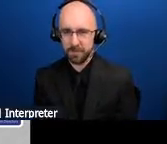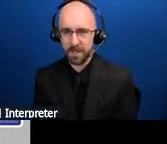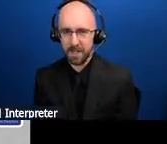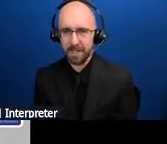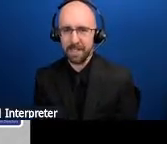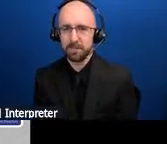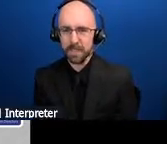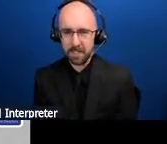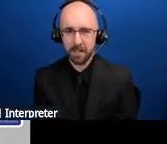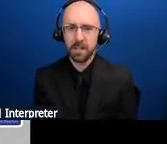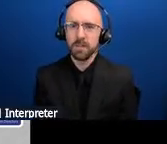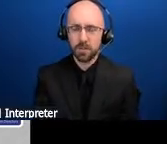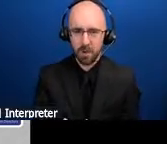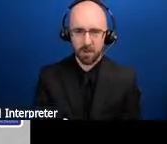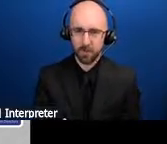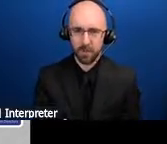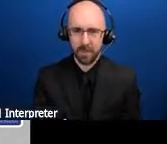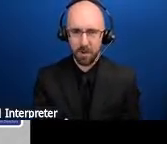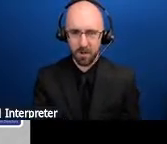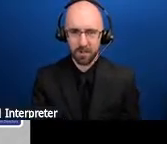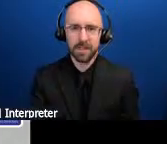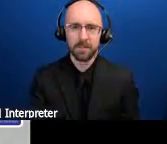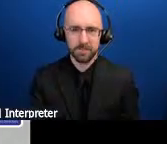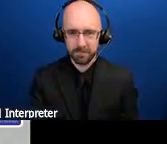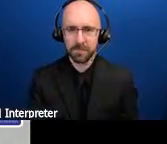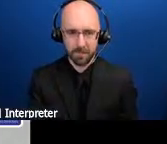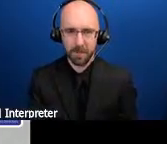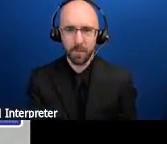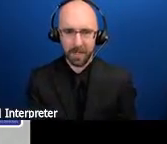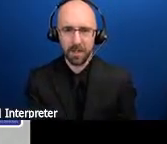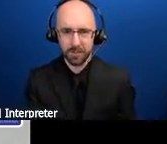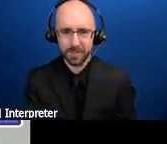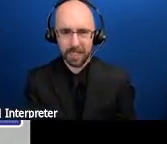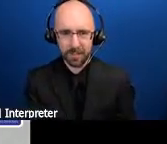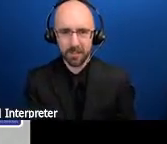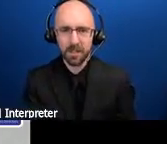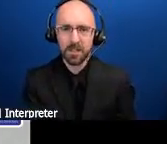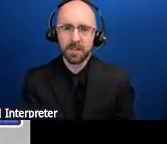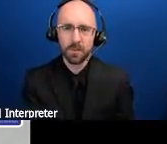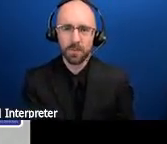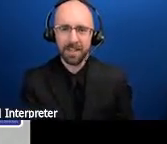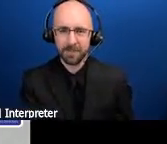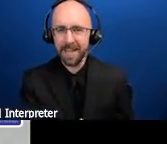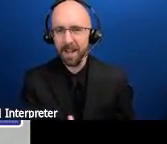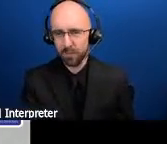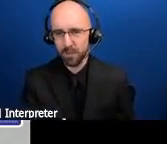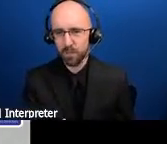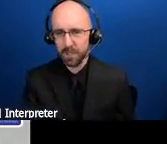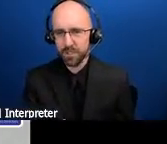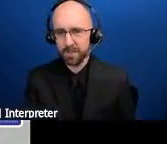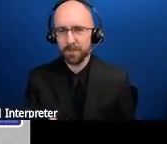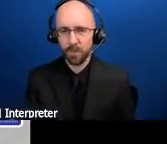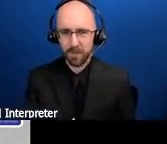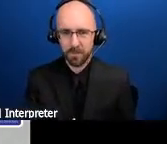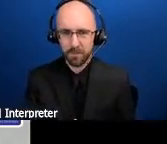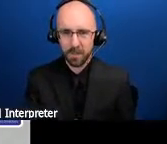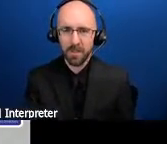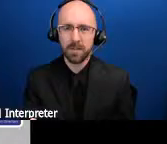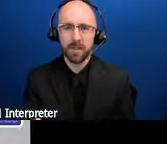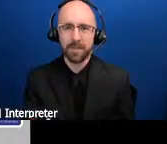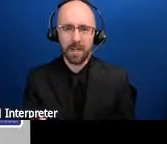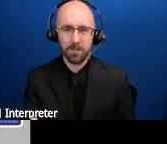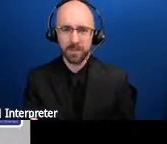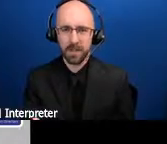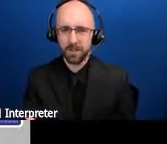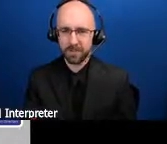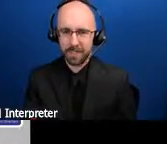of modify and meet the caller where they are in a way to understand. So we'll kind of tailor our questions for them